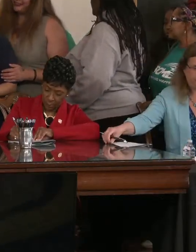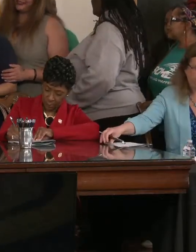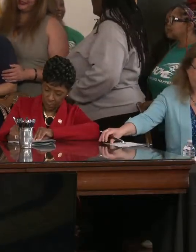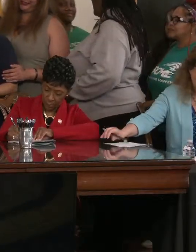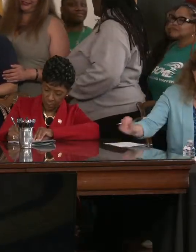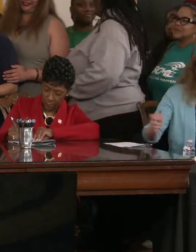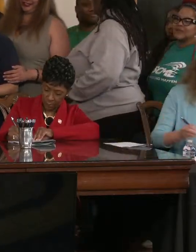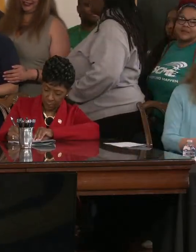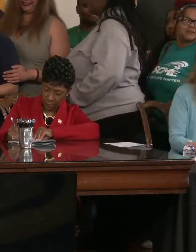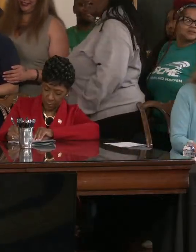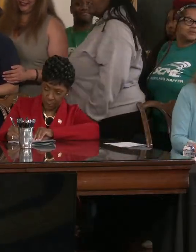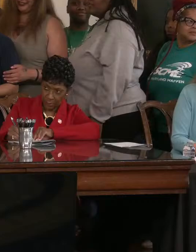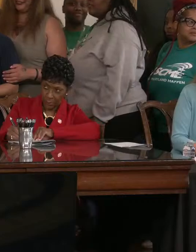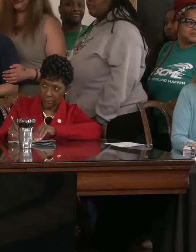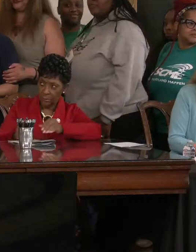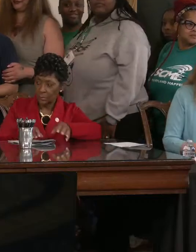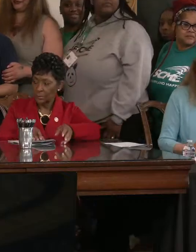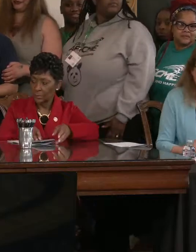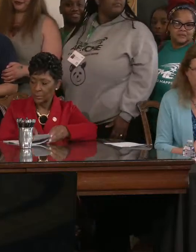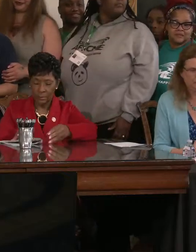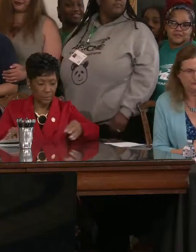right here. We'll be fine. Come down, look back.